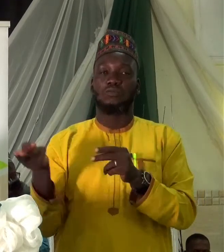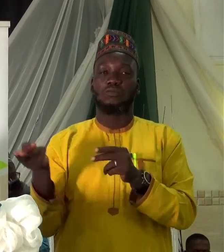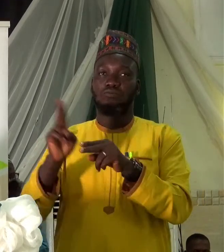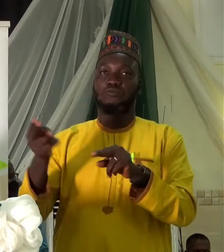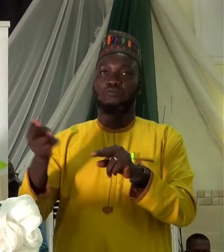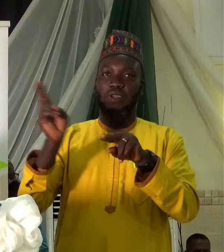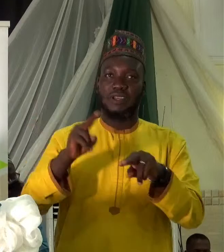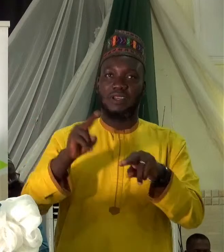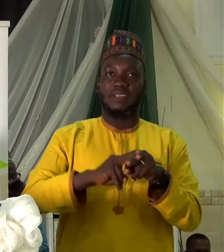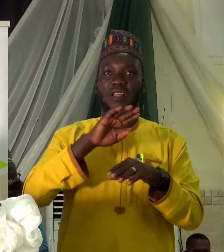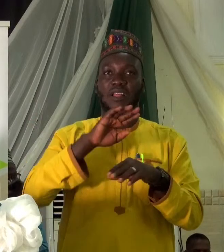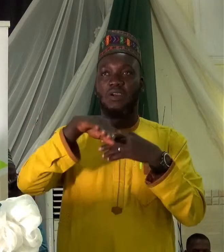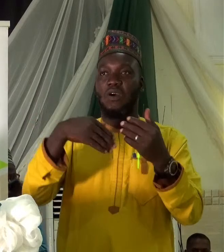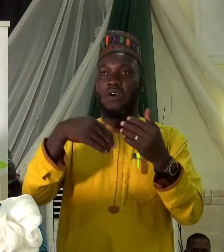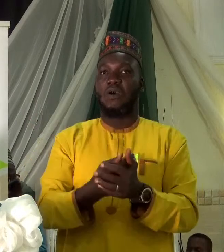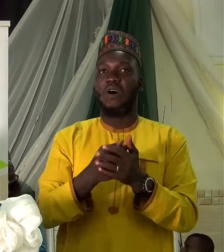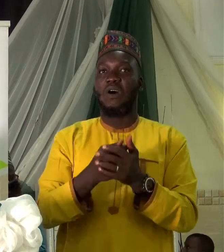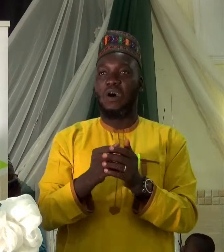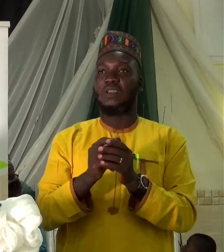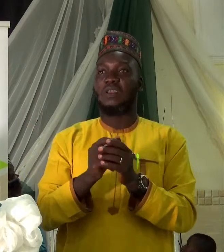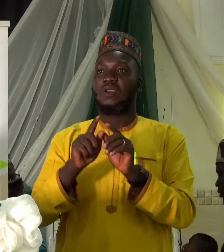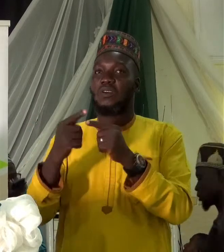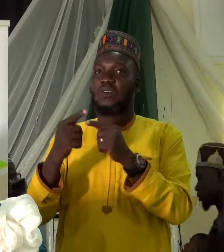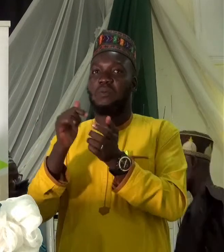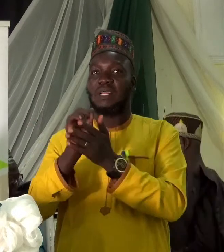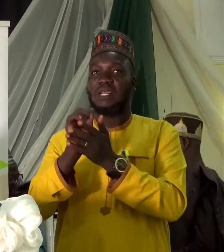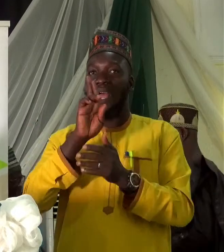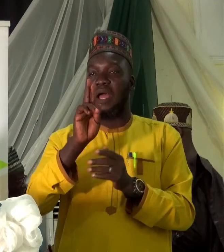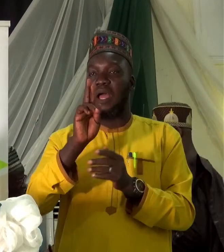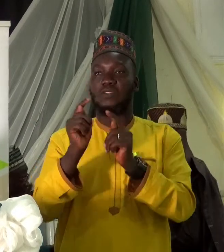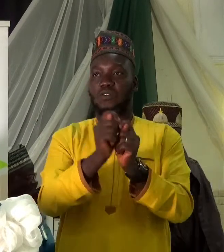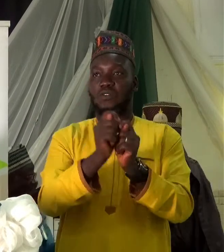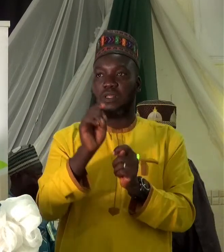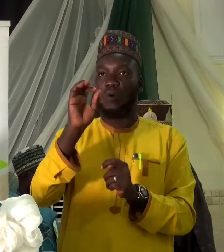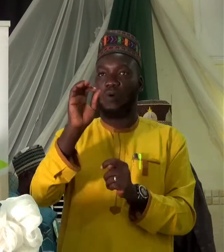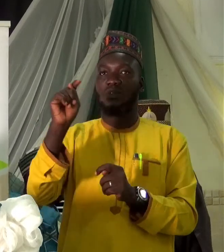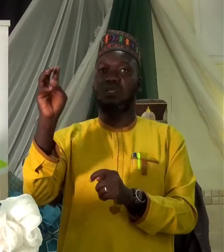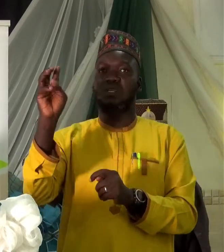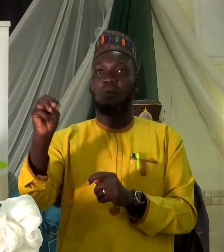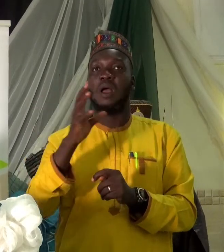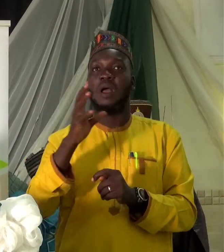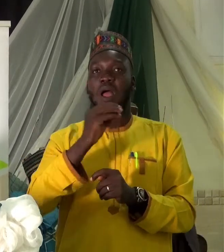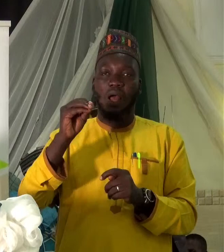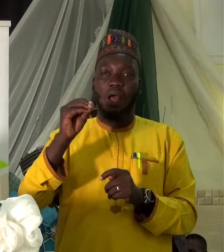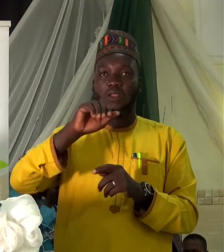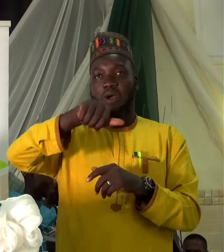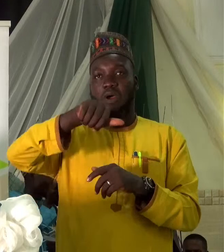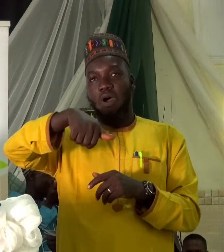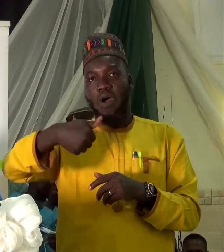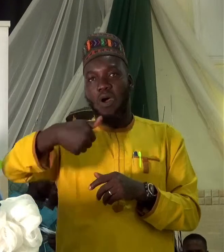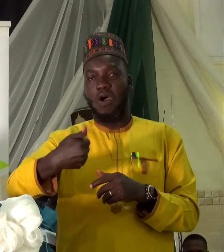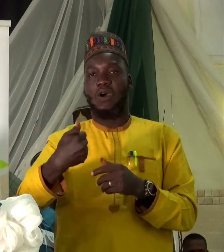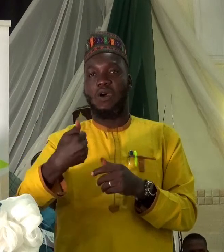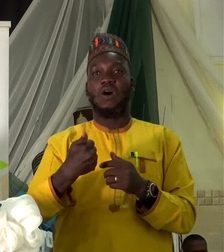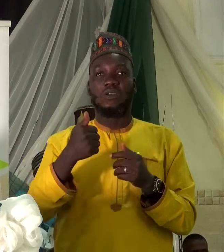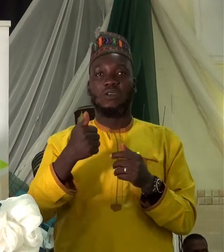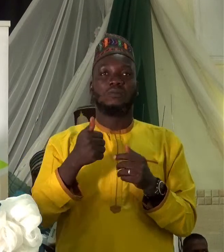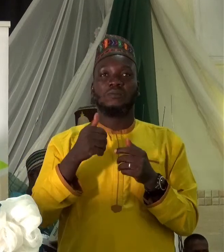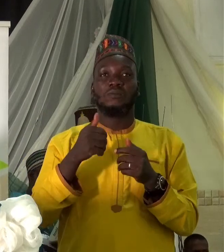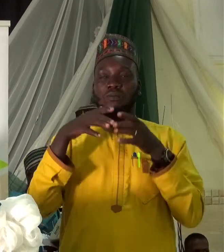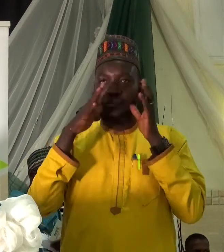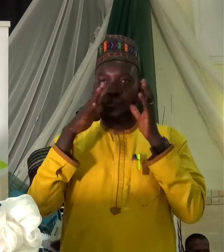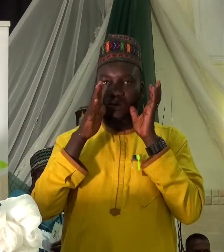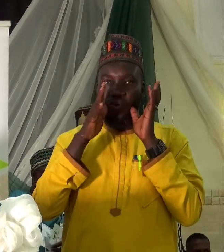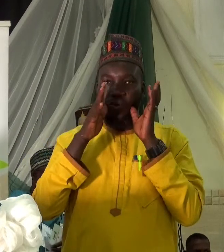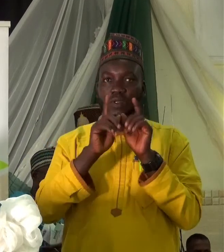po OTM Olorun je a jo ma lo soke ati gbogbo jama muslimi pata Olorun